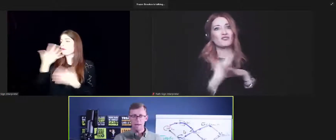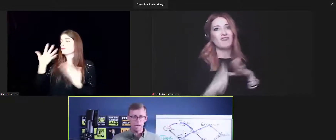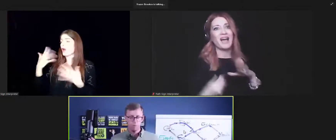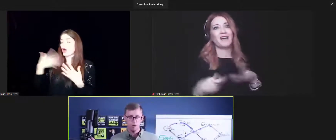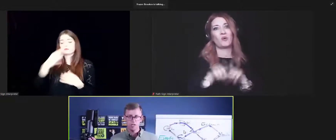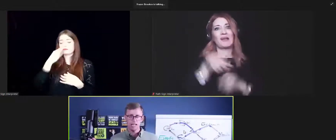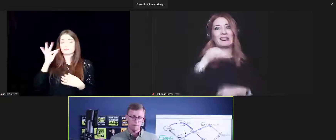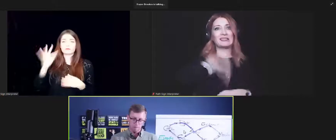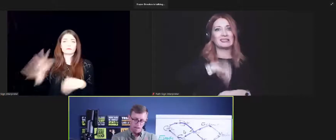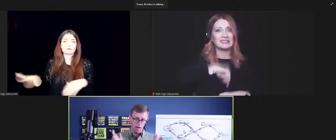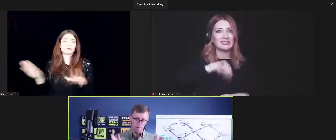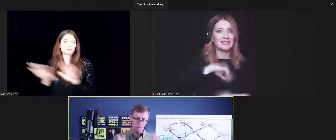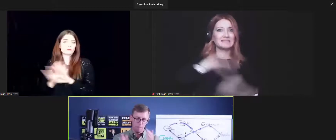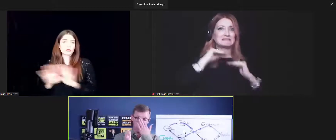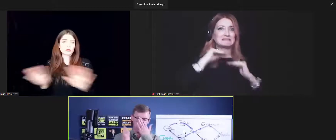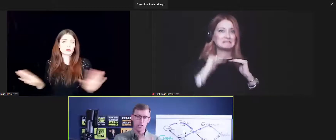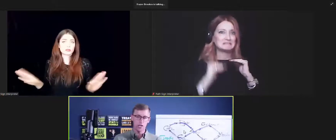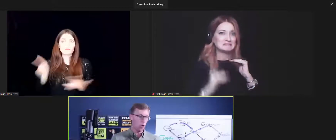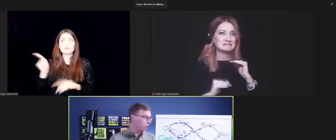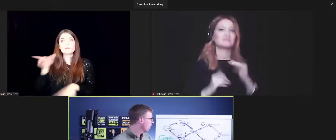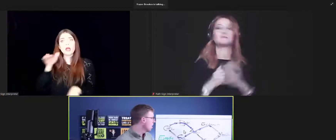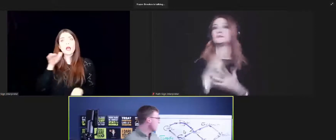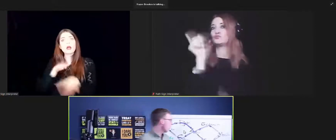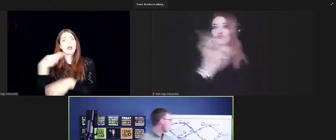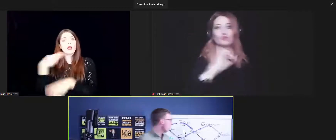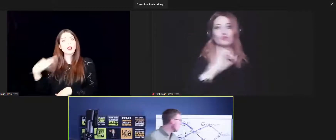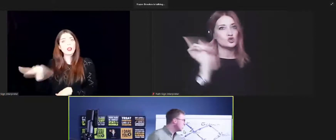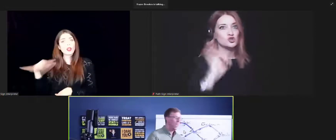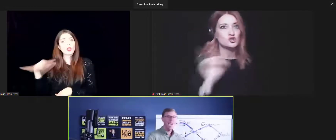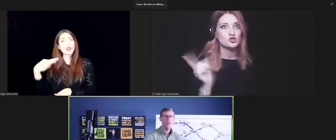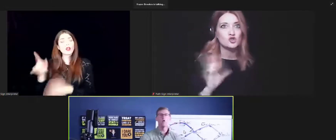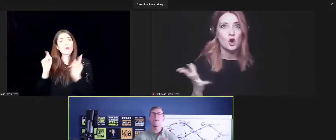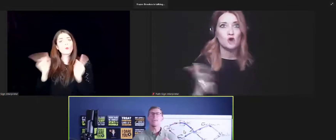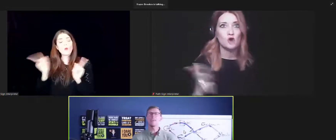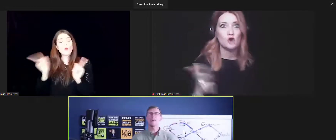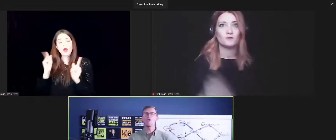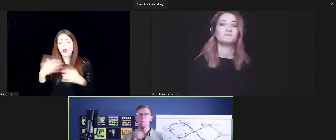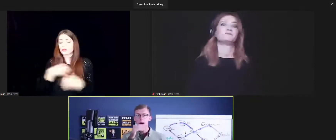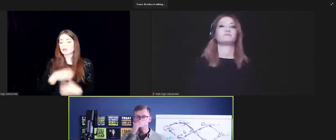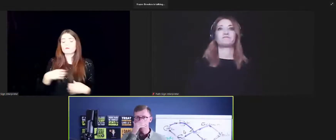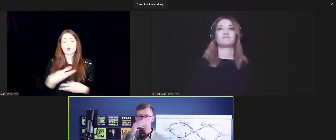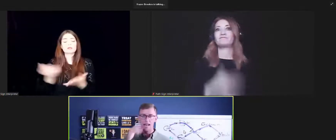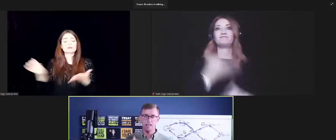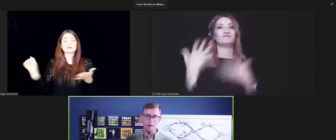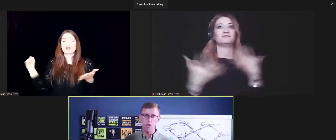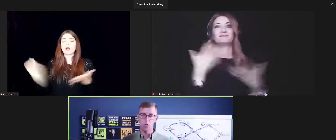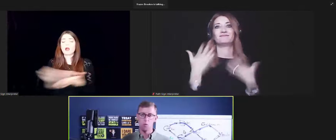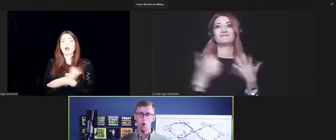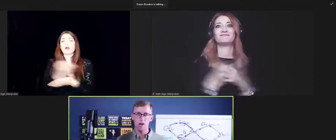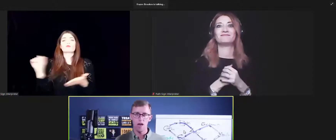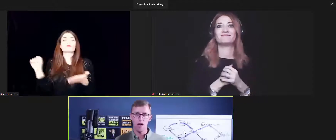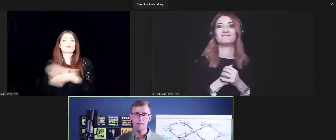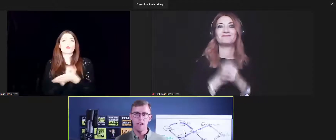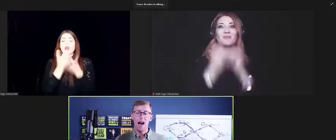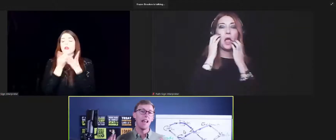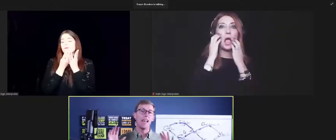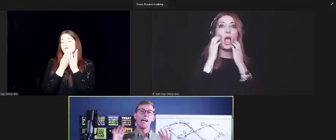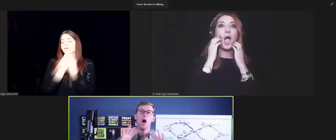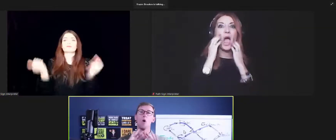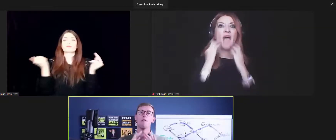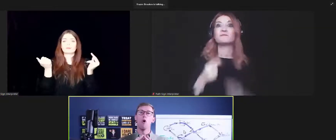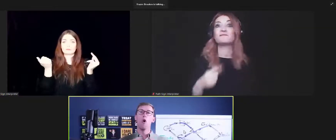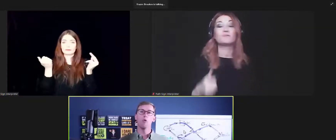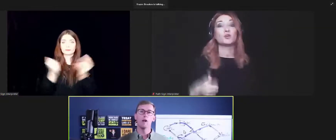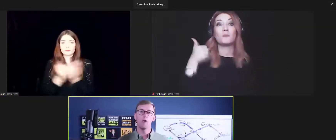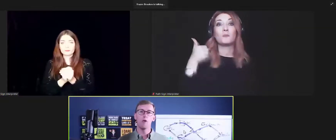biggest productivity score. Then I reset and arrange my Google Calendar based on what I shared. And then I let go